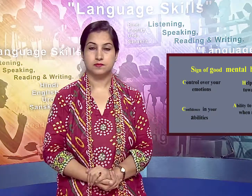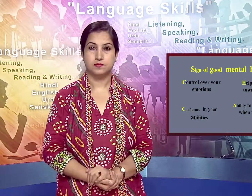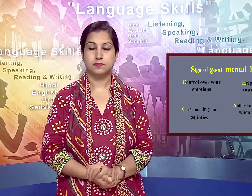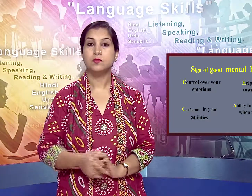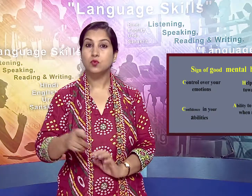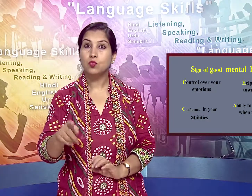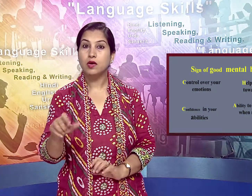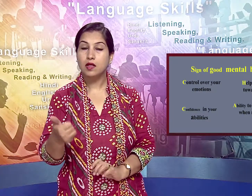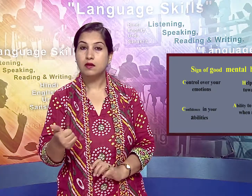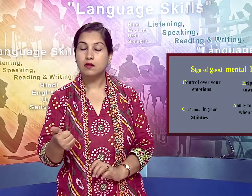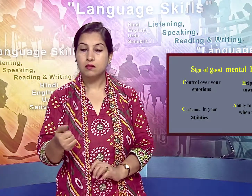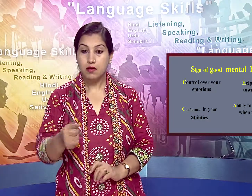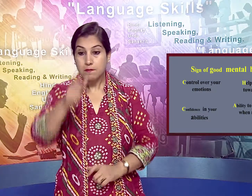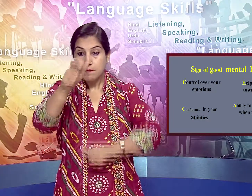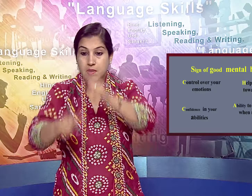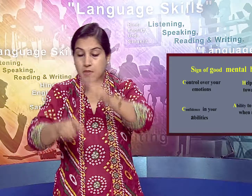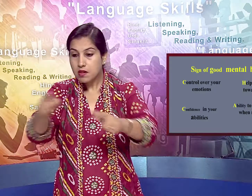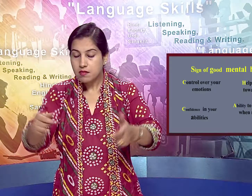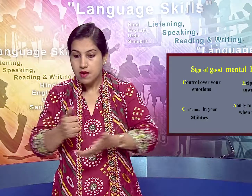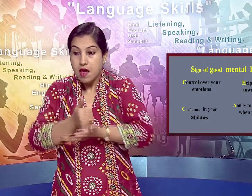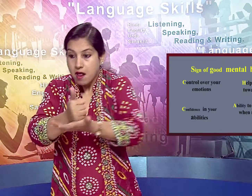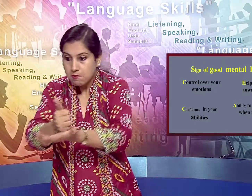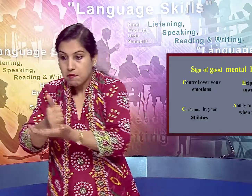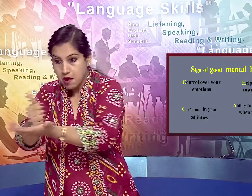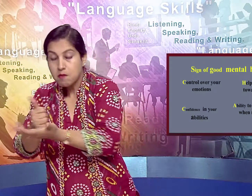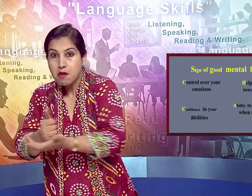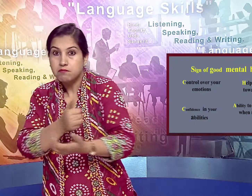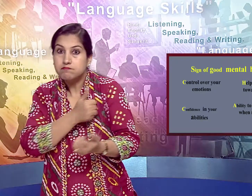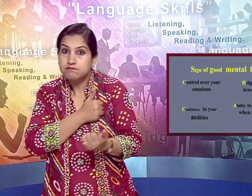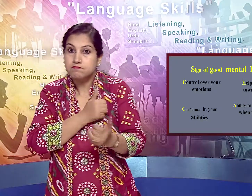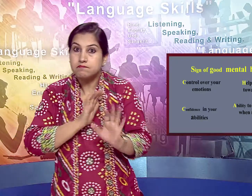when you can have helpful attitude towards other,